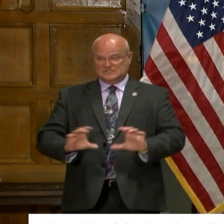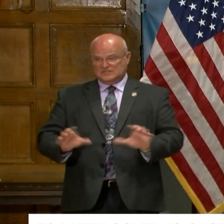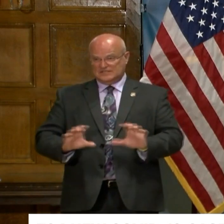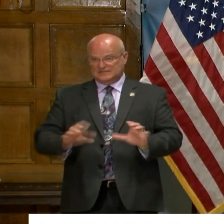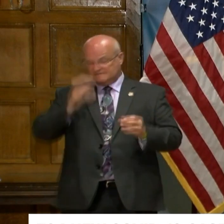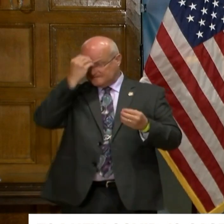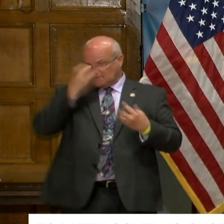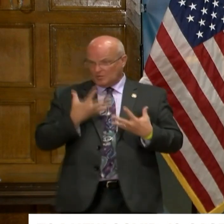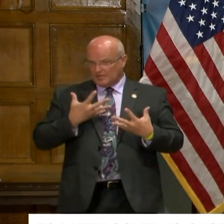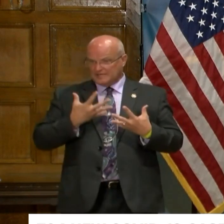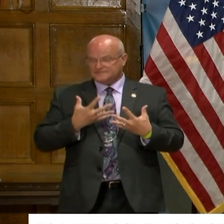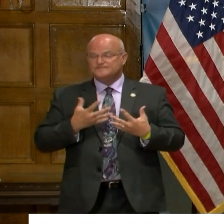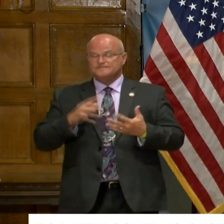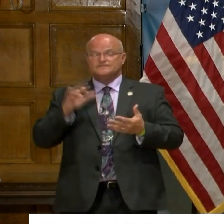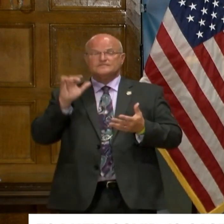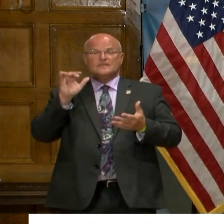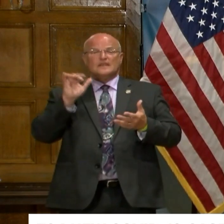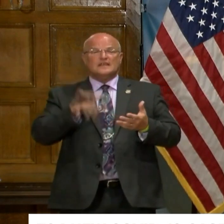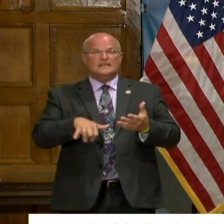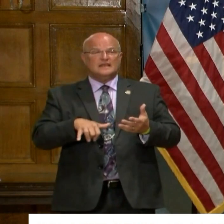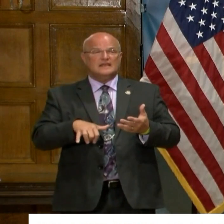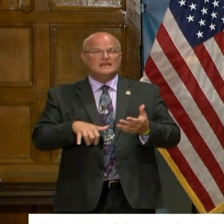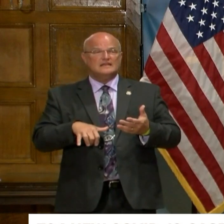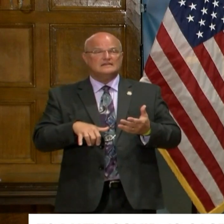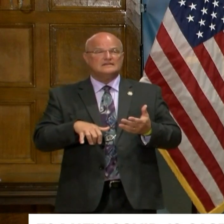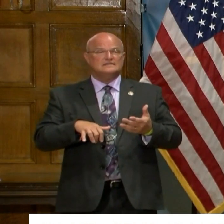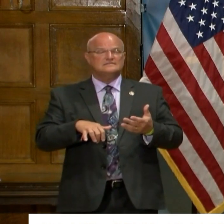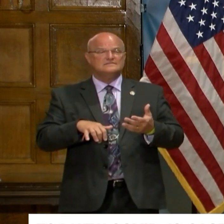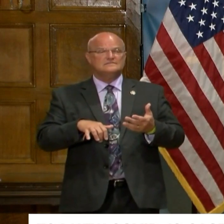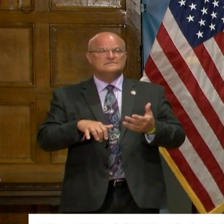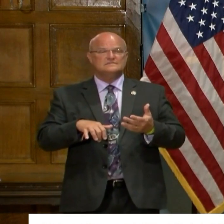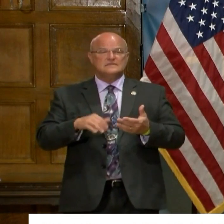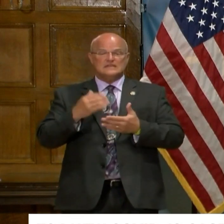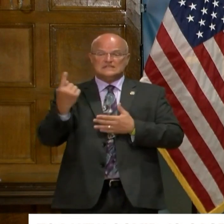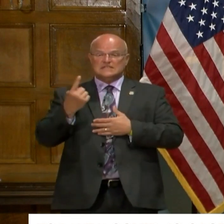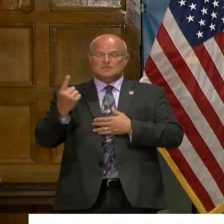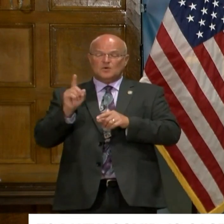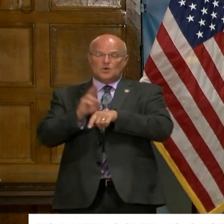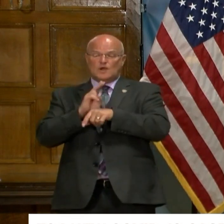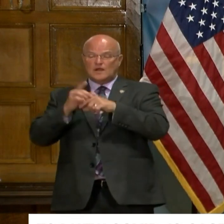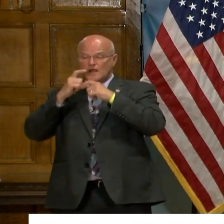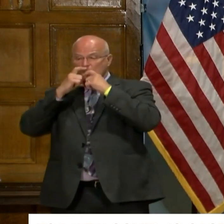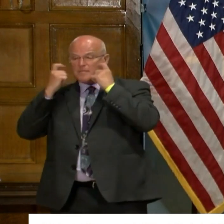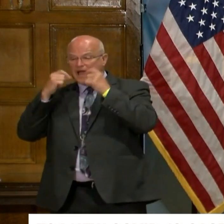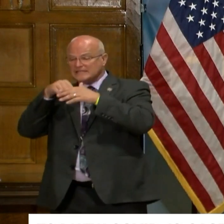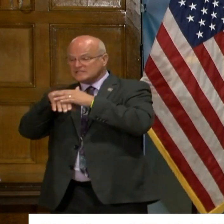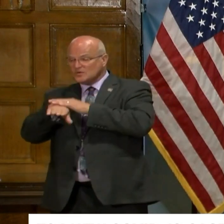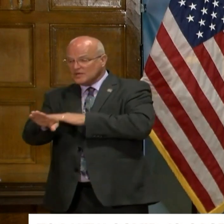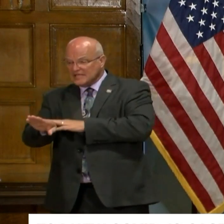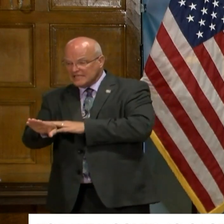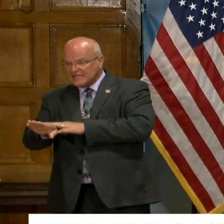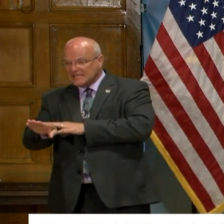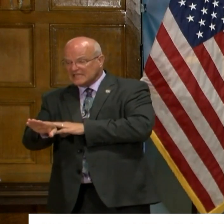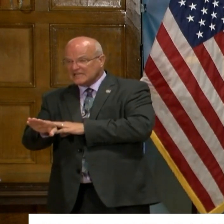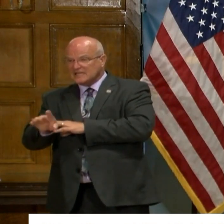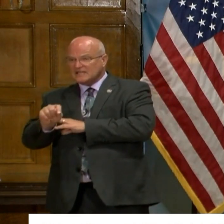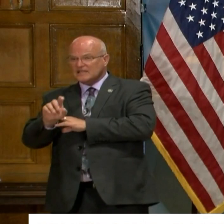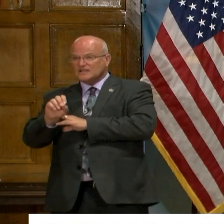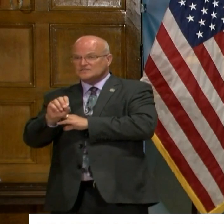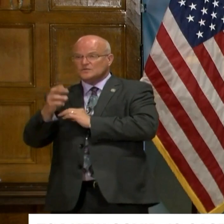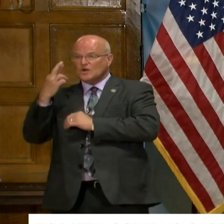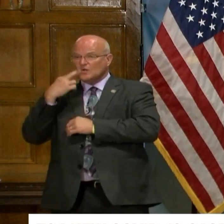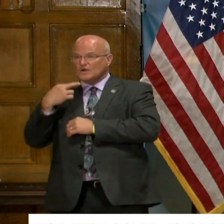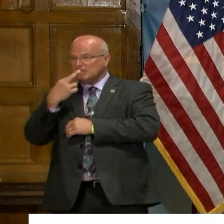have told me, which is that someone will wear a mask going in to